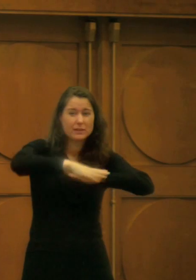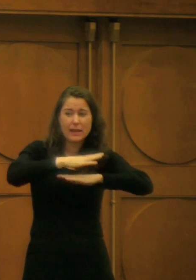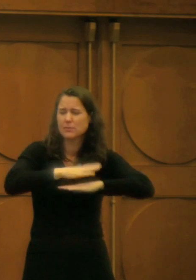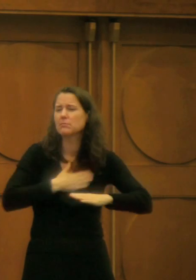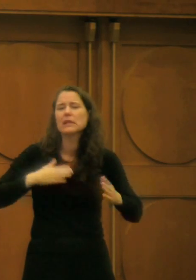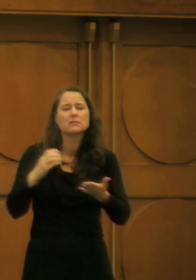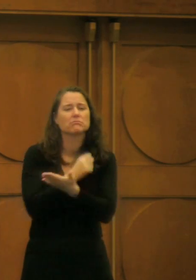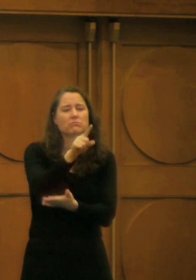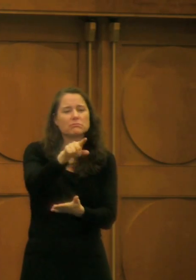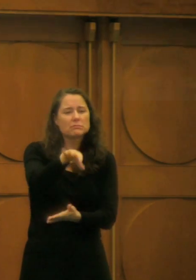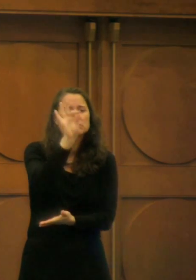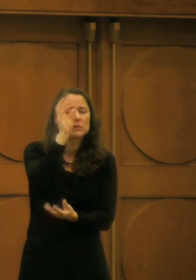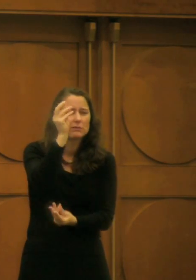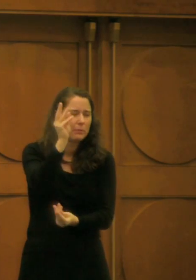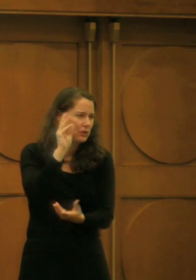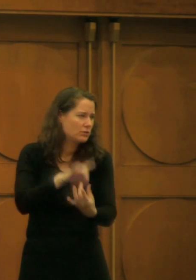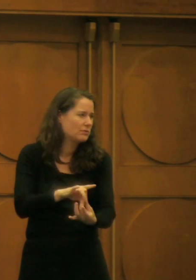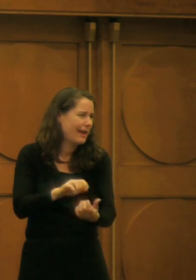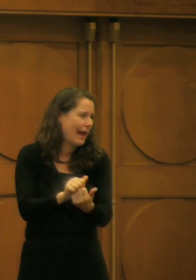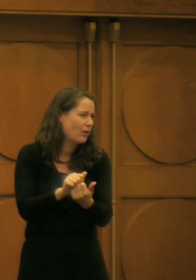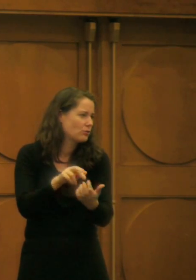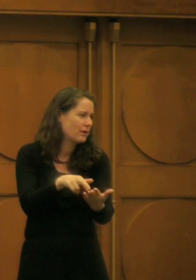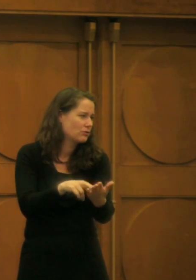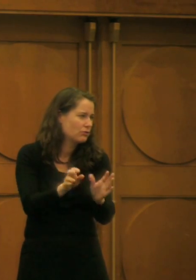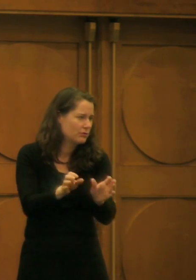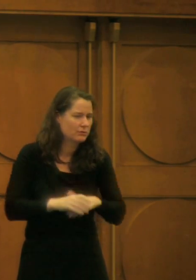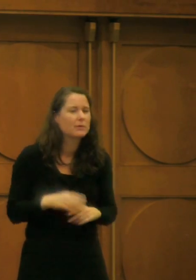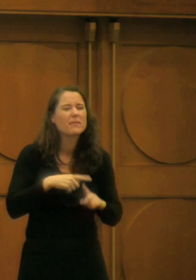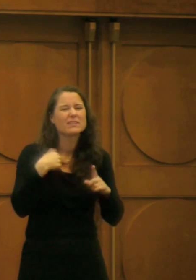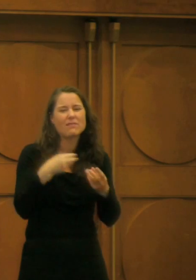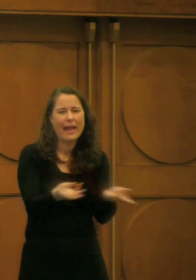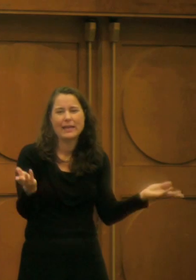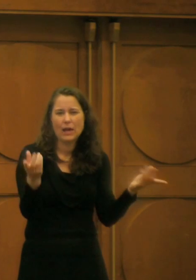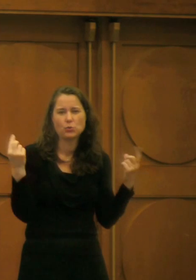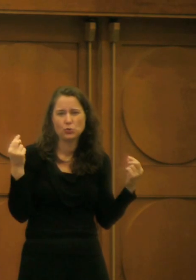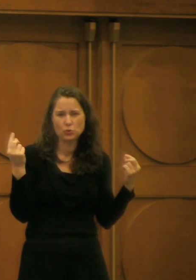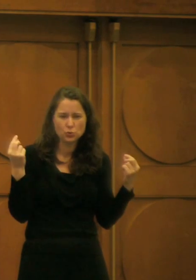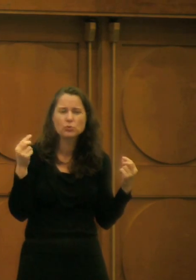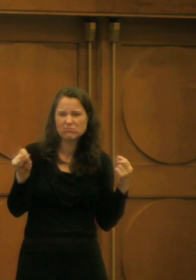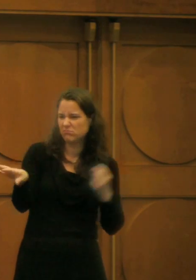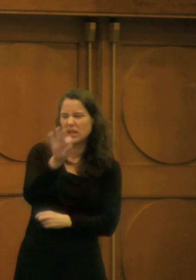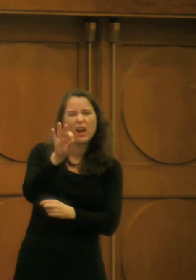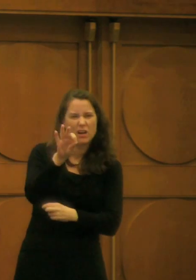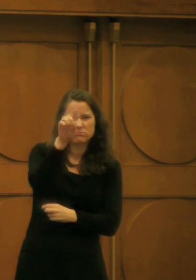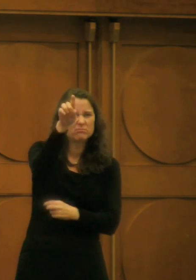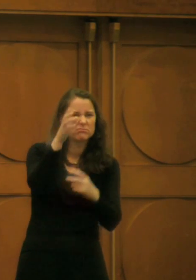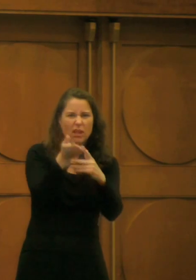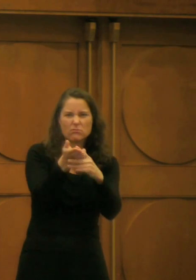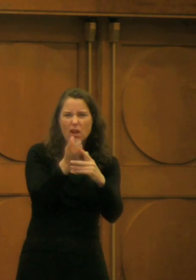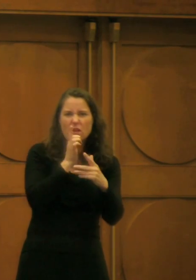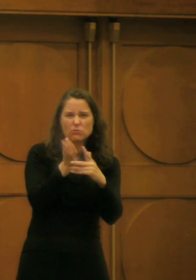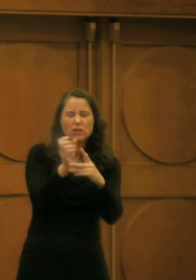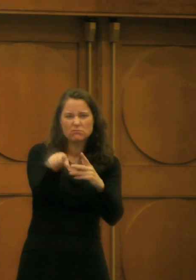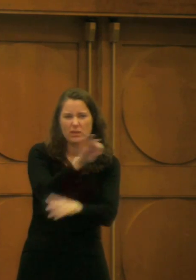it for this. And we also have a handout that's going to tell you the process. You can pick that up at the break. So